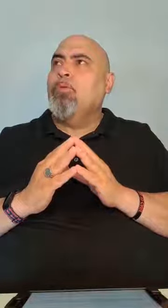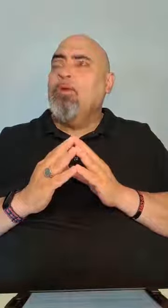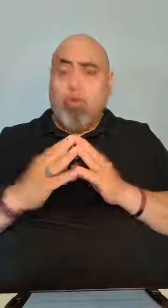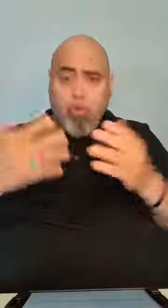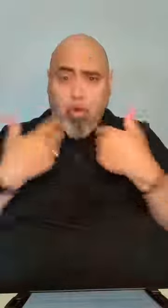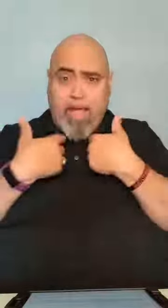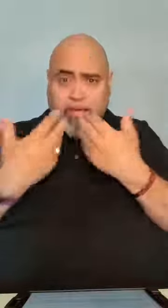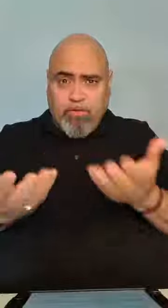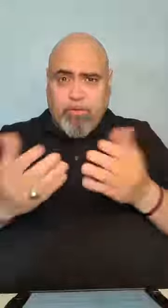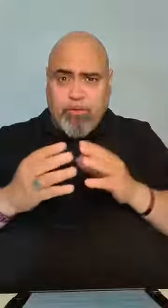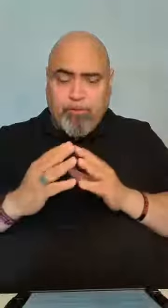who I consider